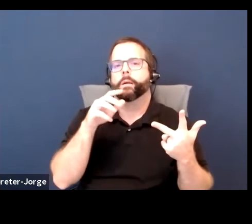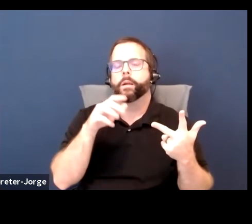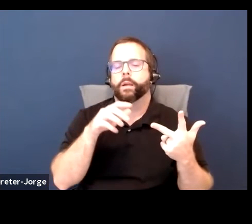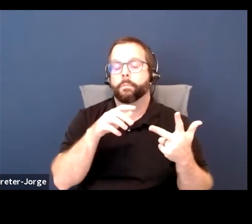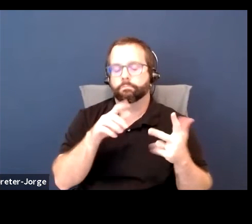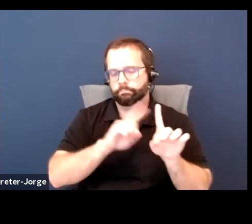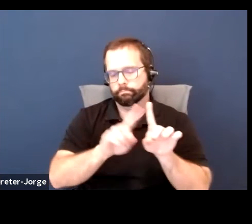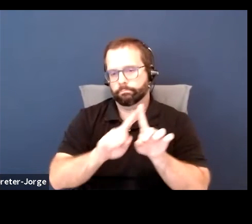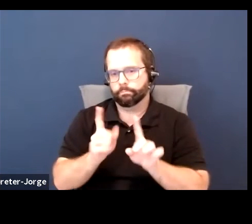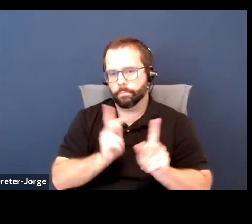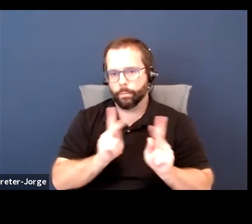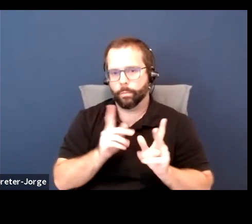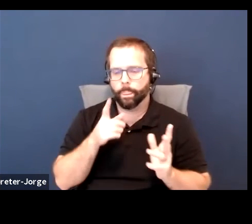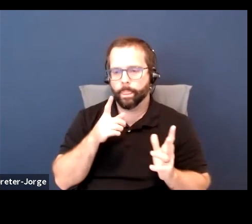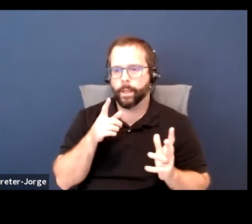to